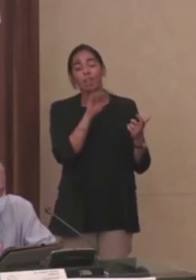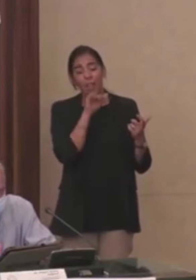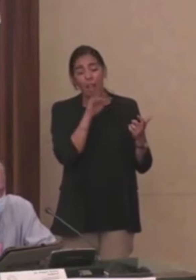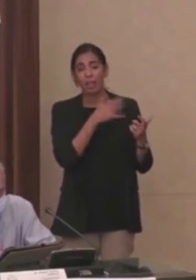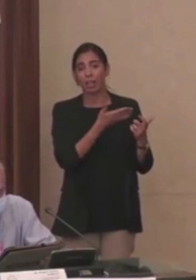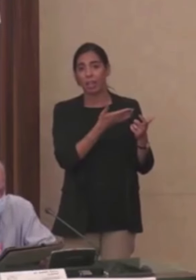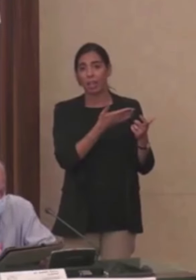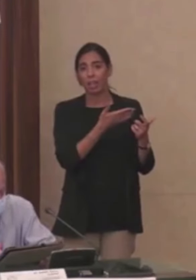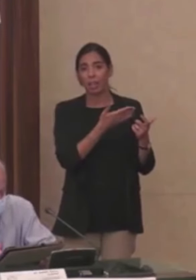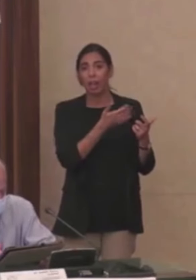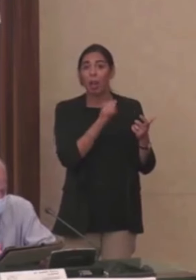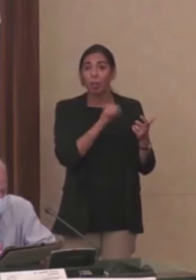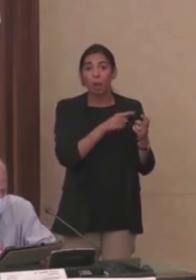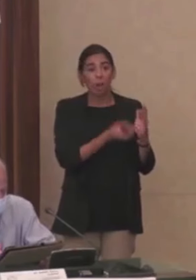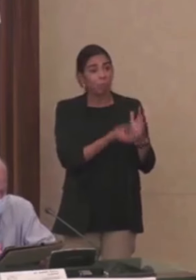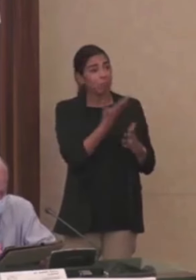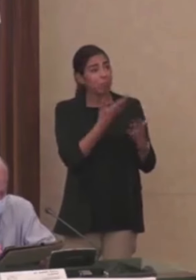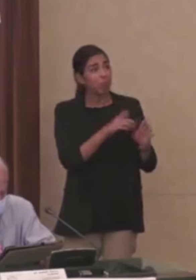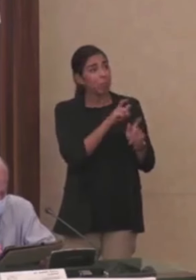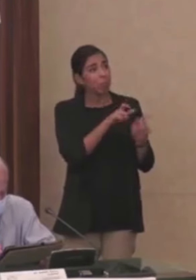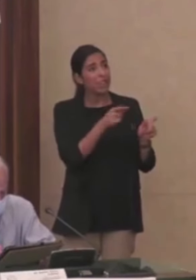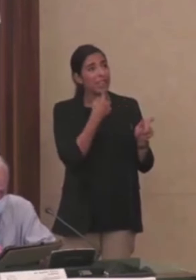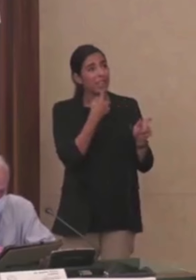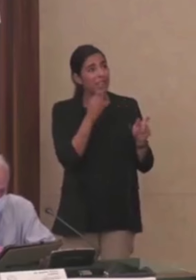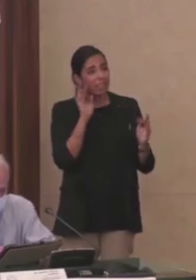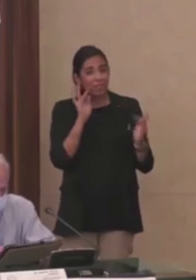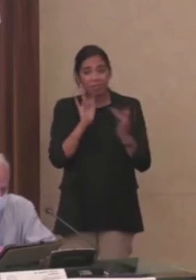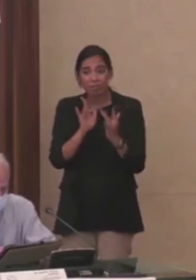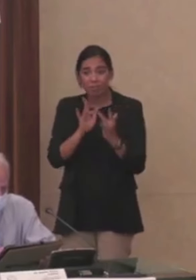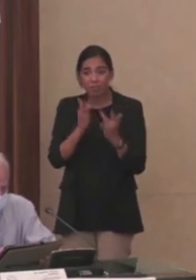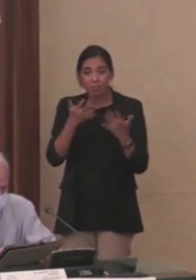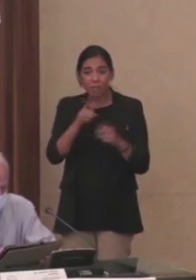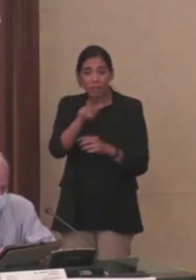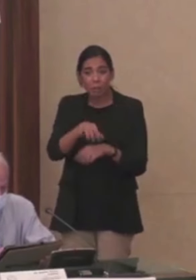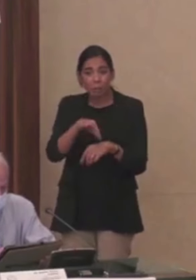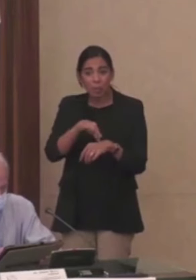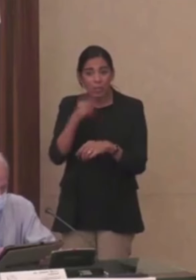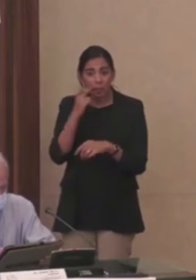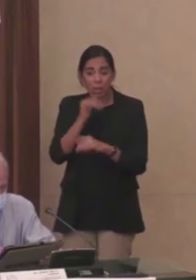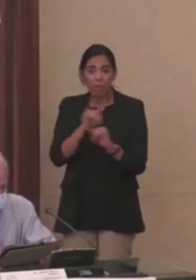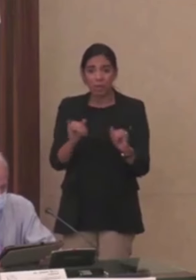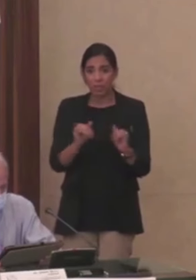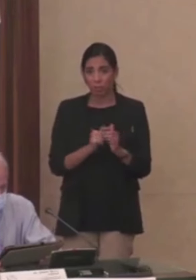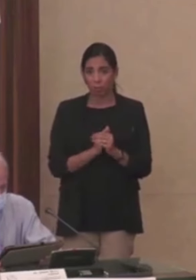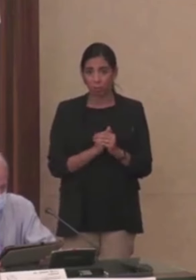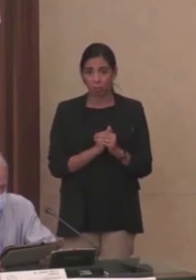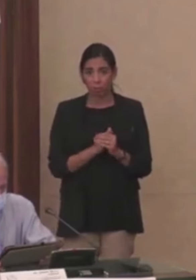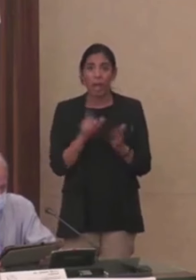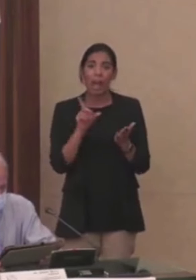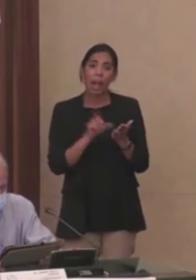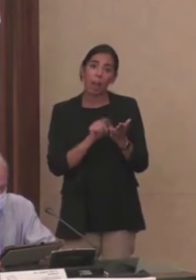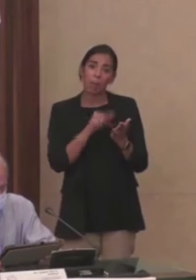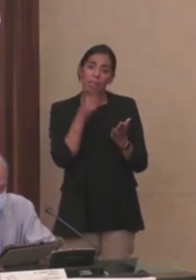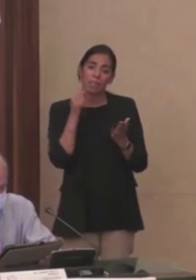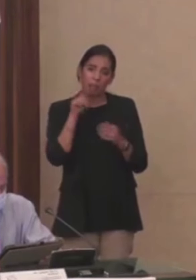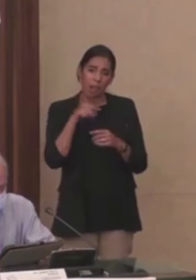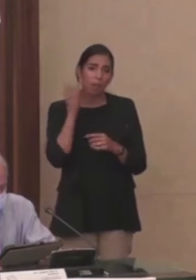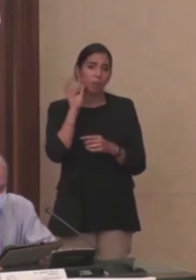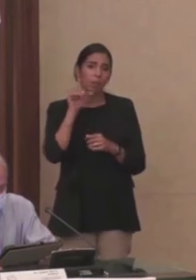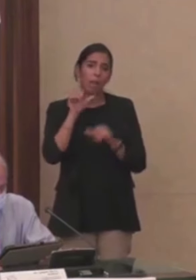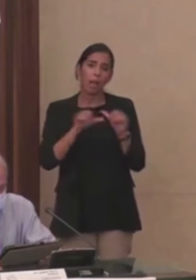old, maybe drafted by people who have never seen a patient, and that's not good. The app